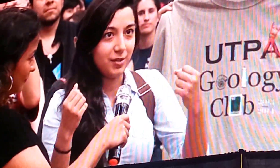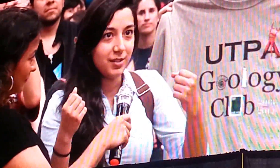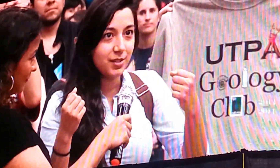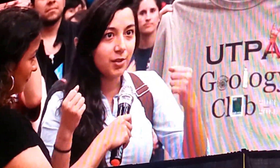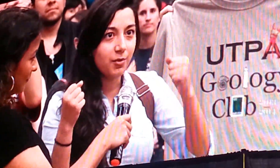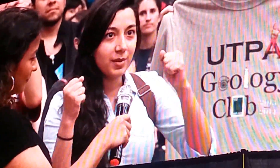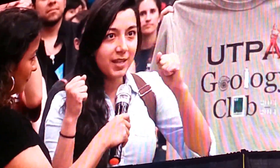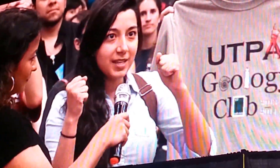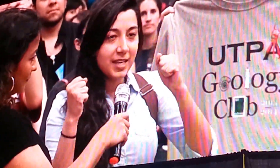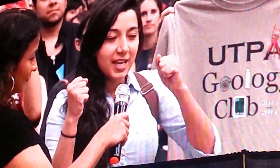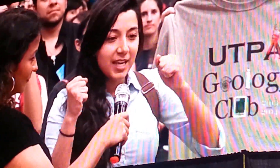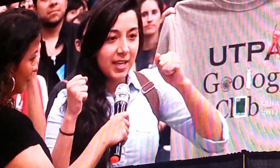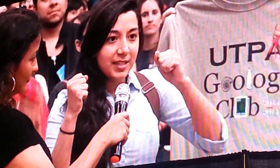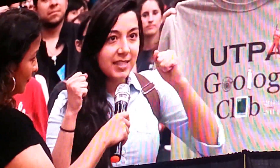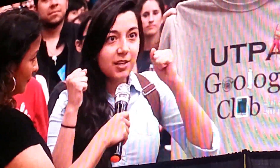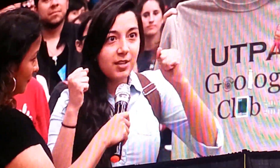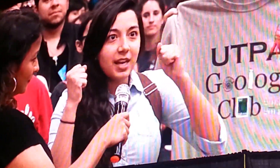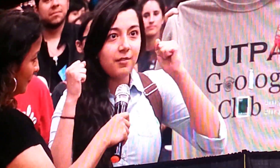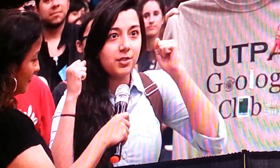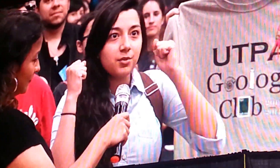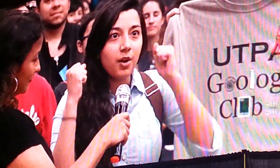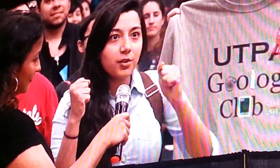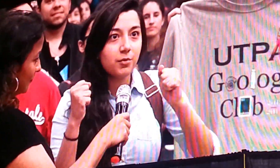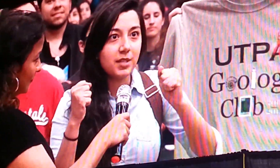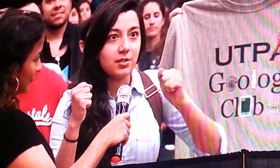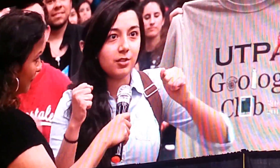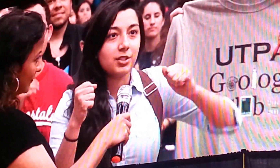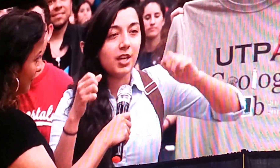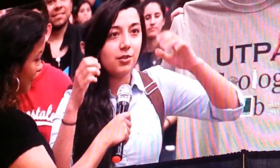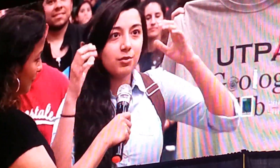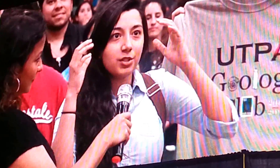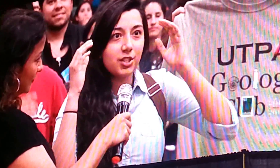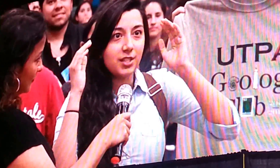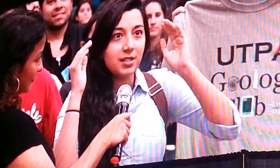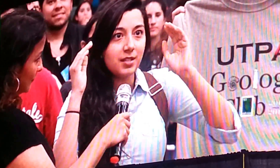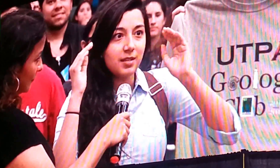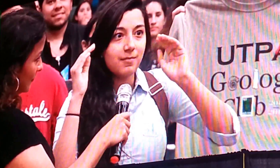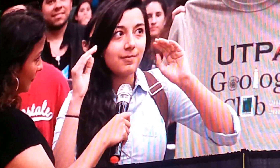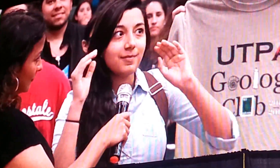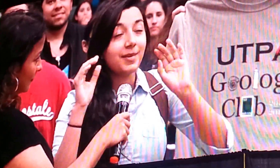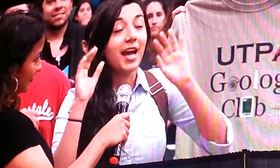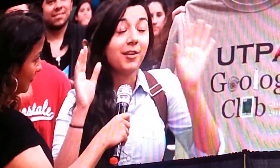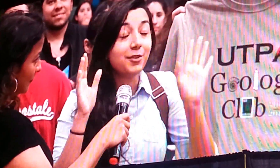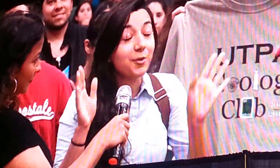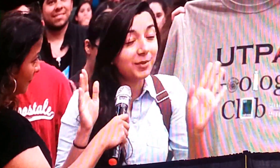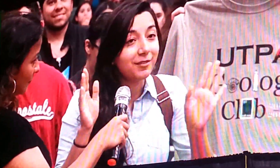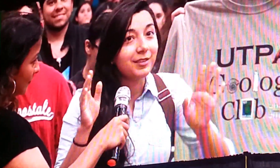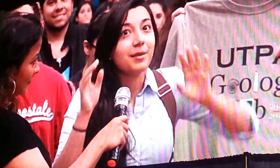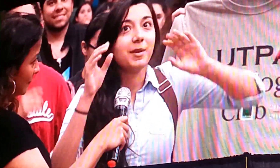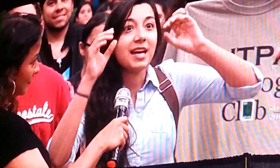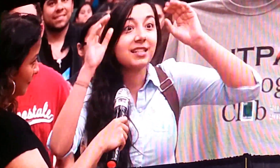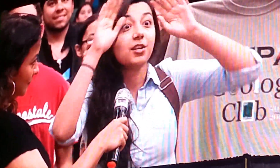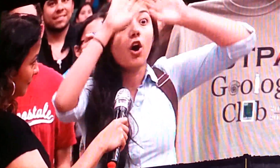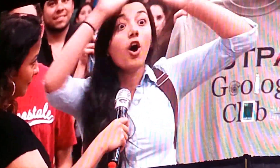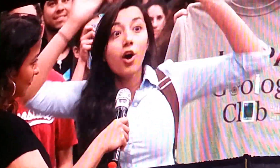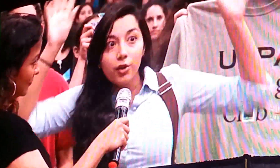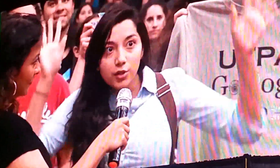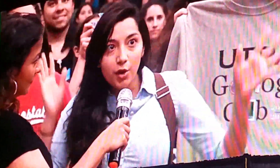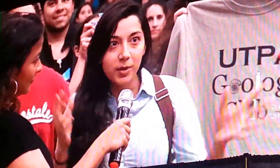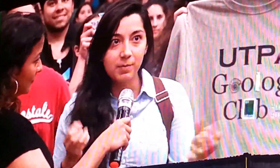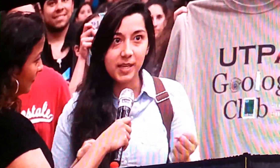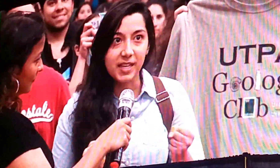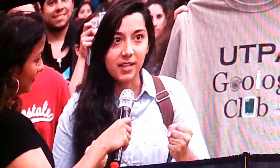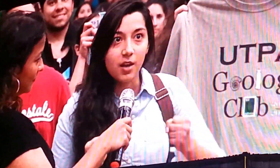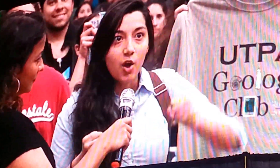learn. So, say you didn't have to do all the research and you could just. I know you don't believe in it, but ask an